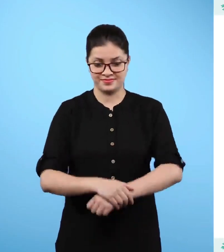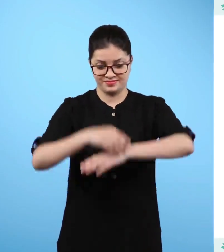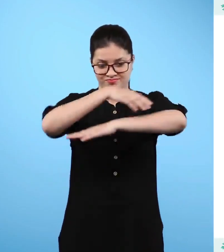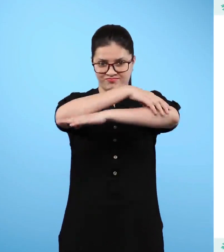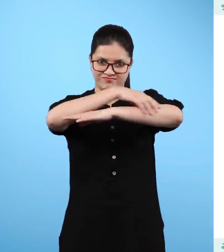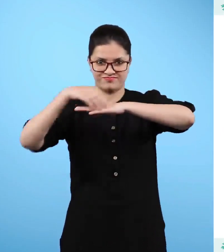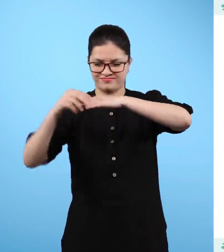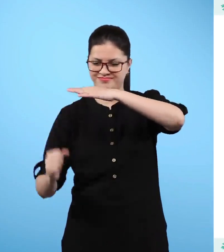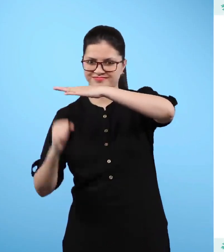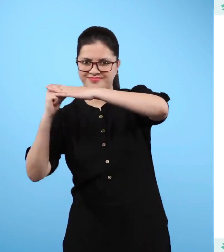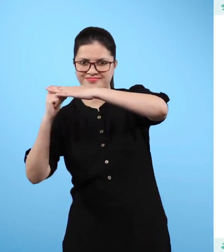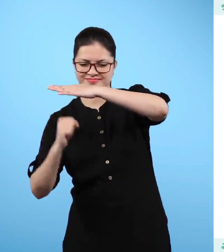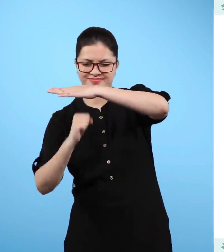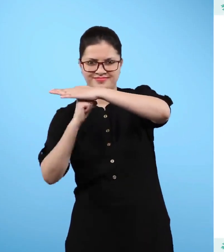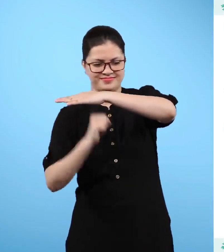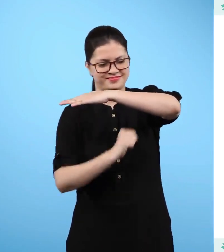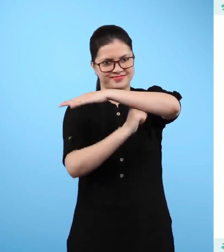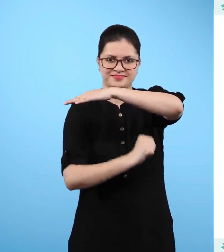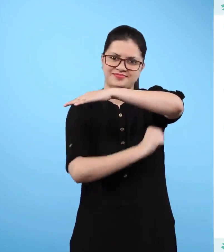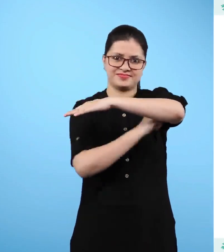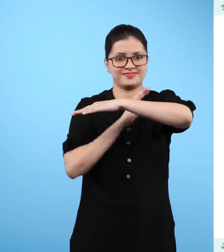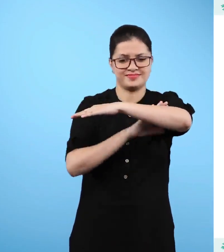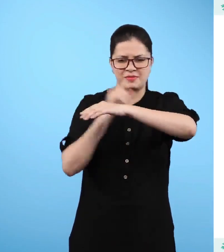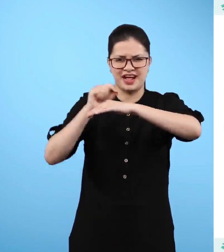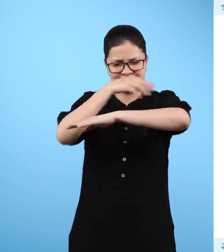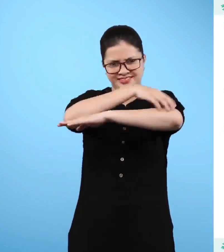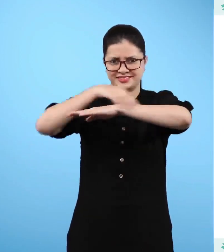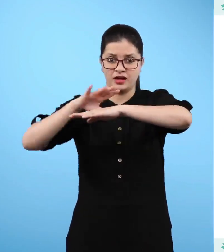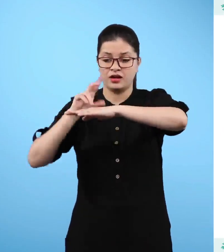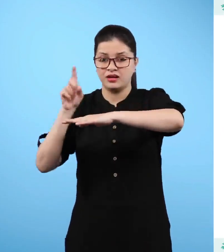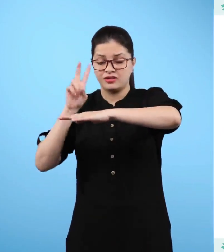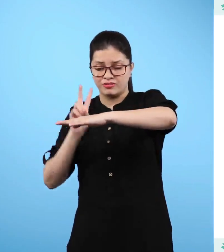If you look at the bridge from the top, how will it look?